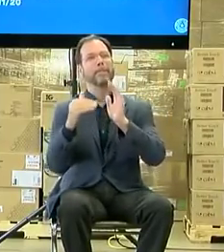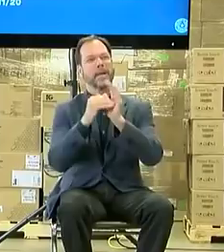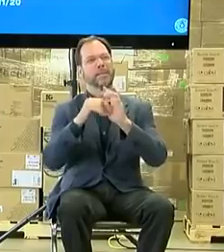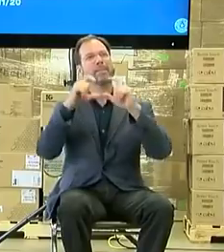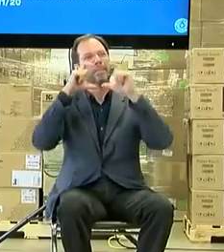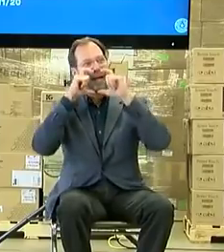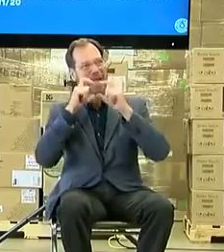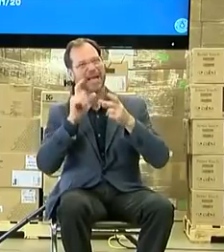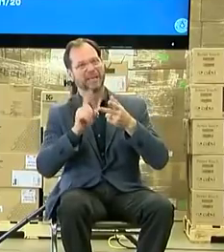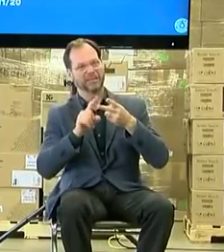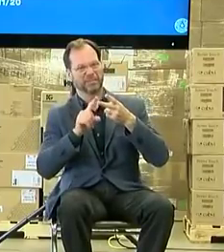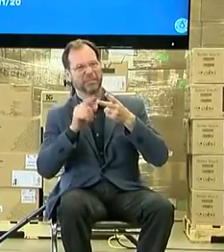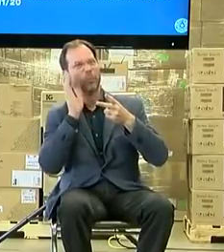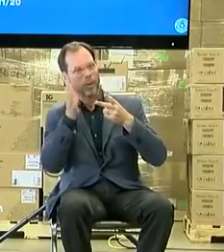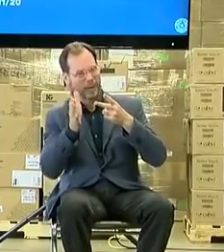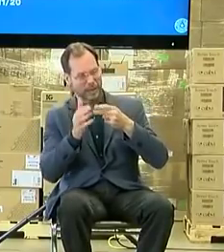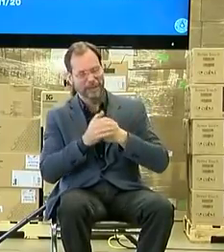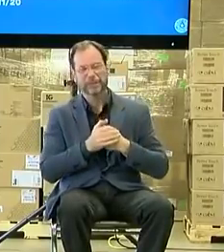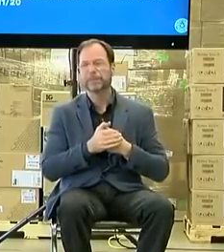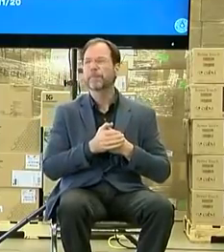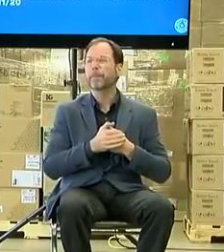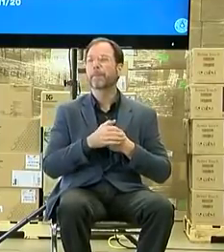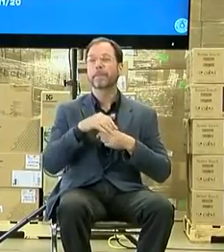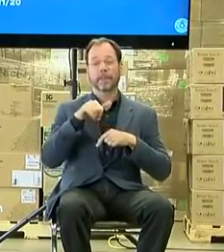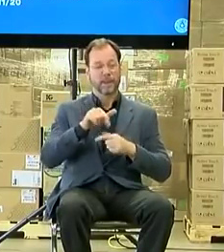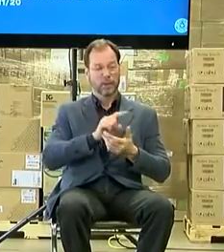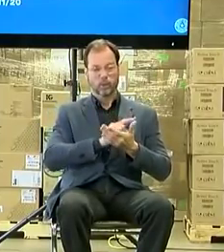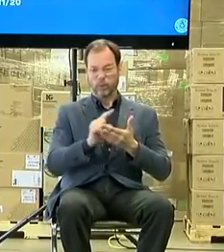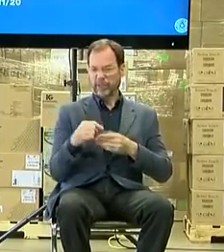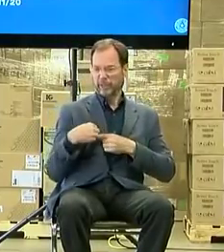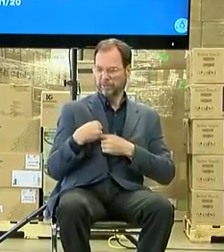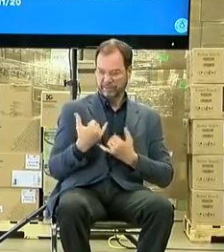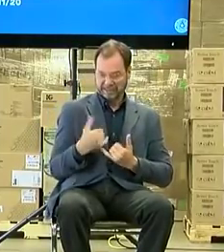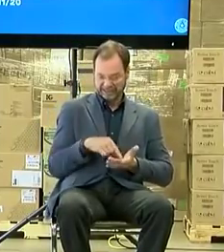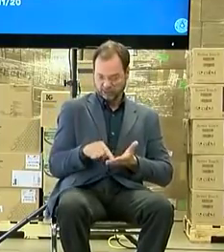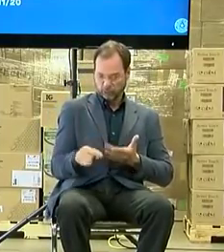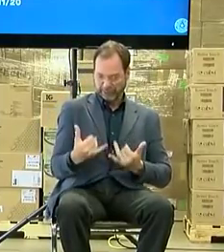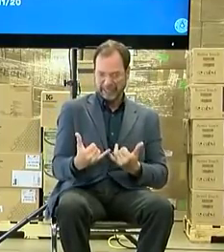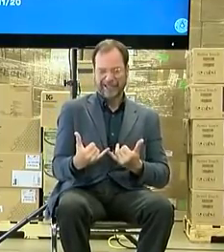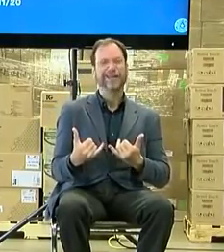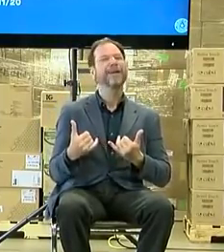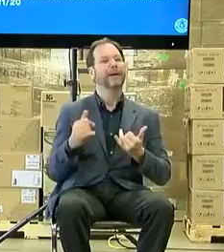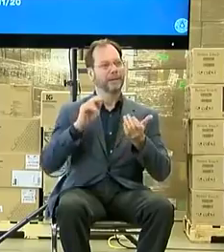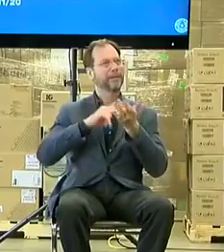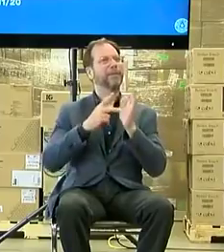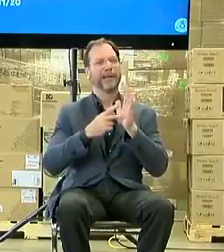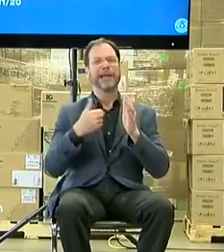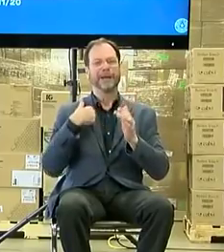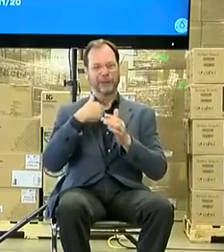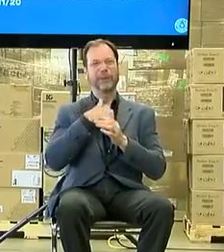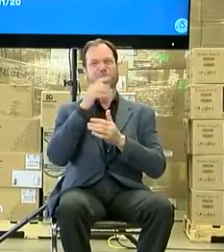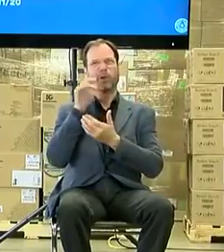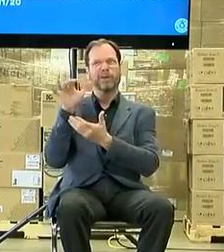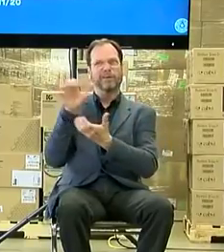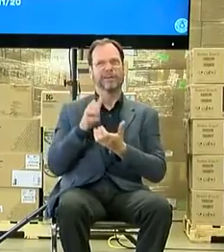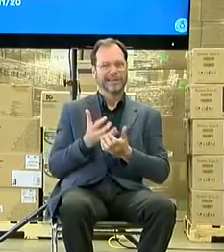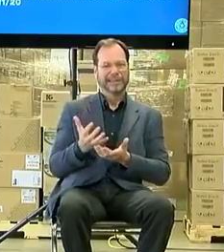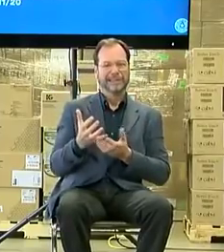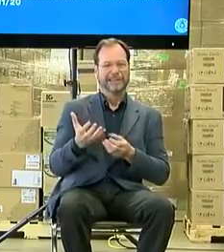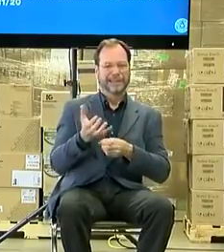masks. So basically in this 1 week period that we're in right now, we will be receiving